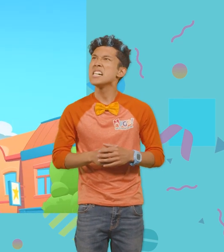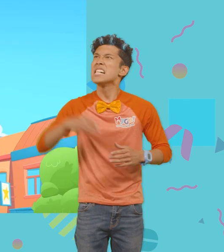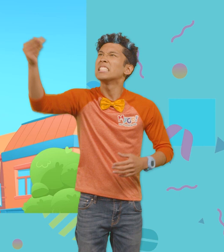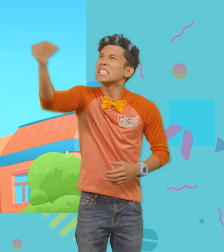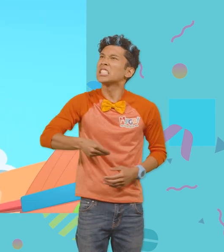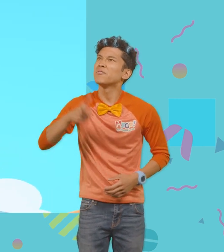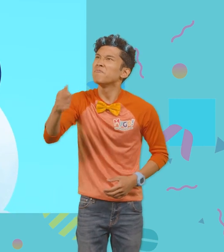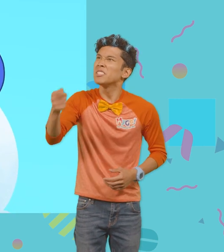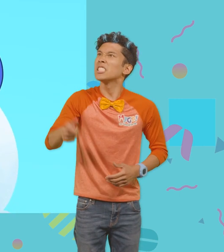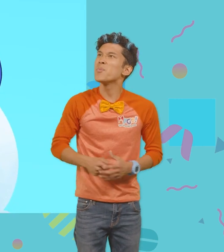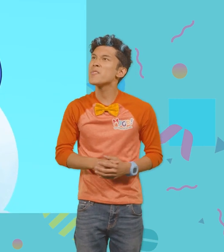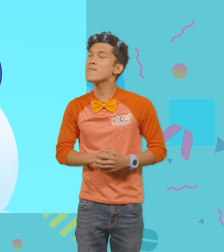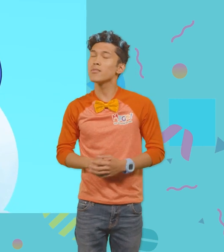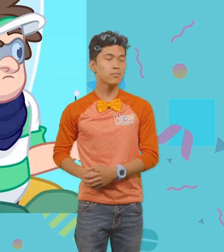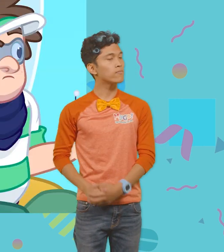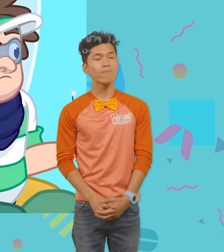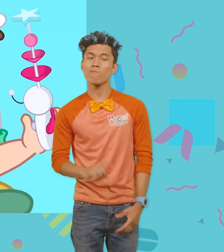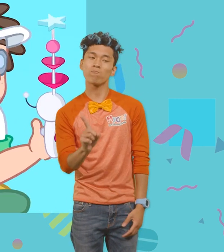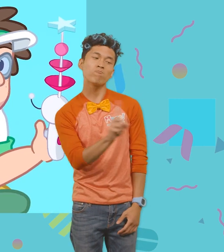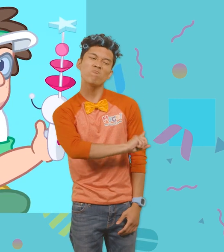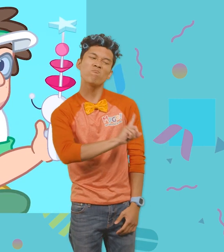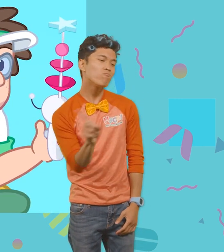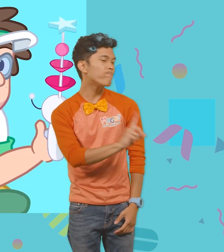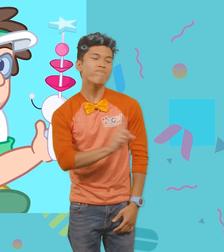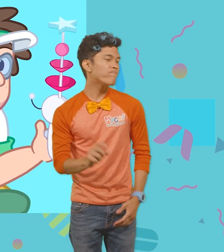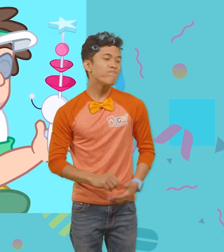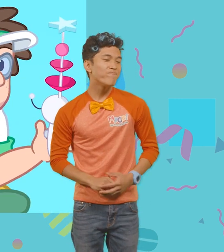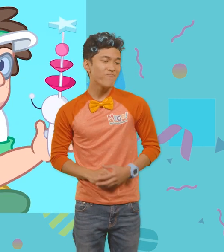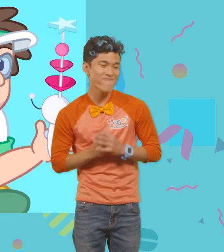Give us the zapper, bandits. I don't think so.